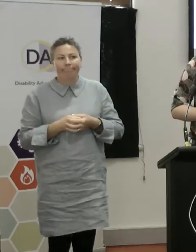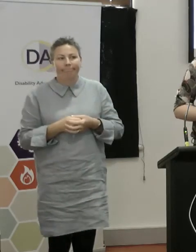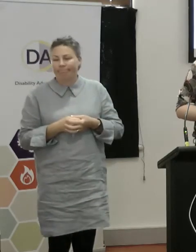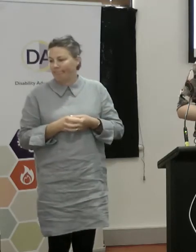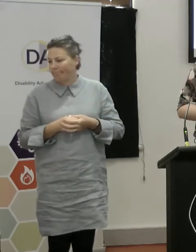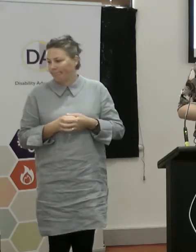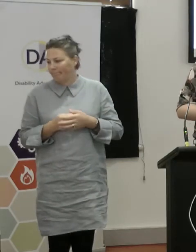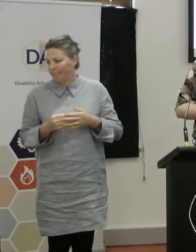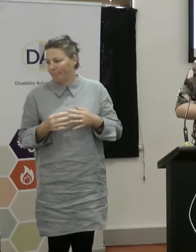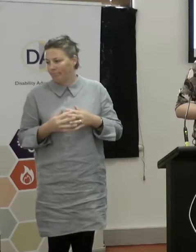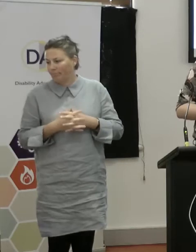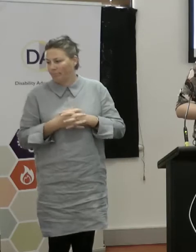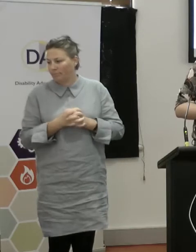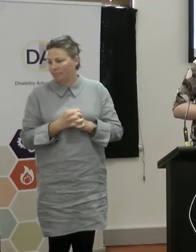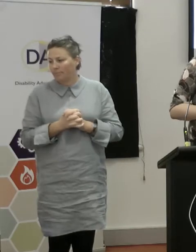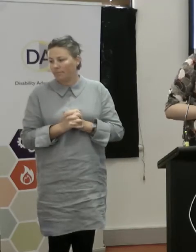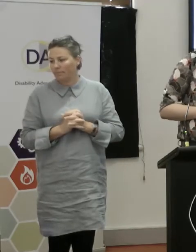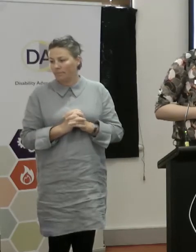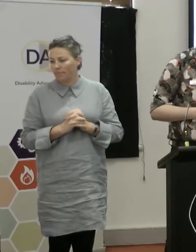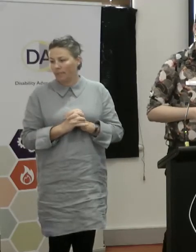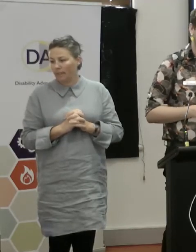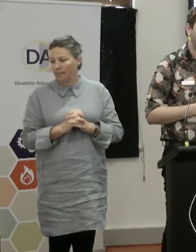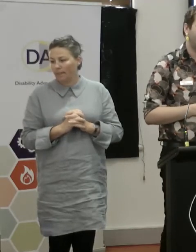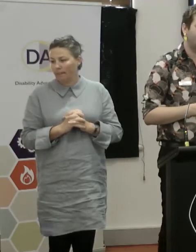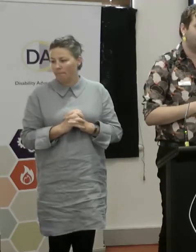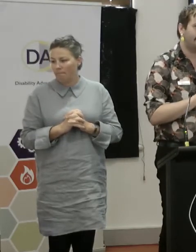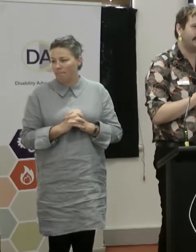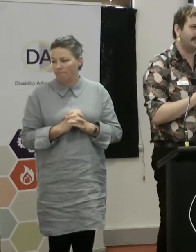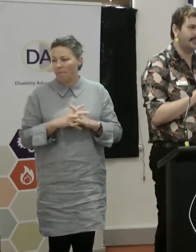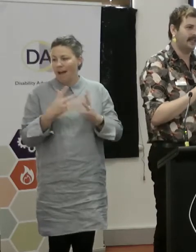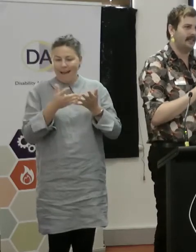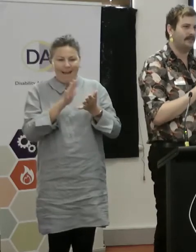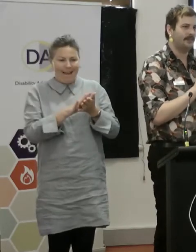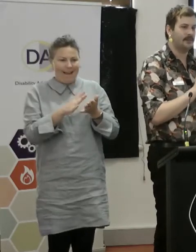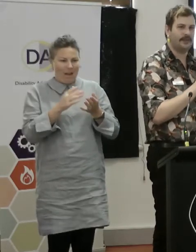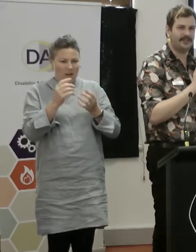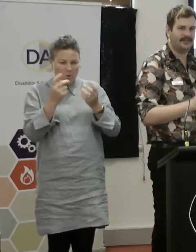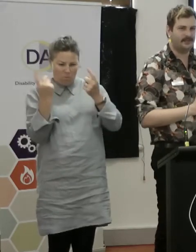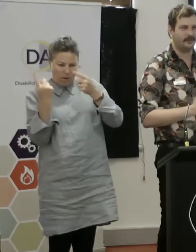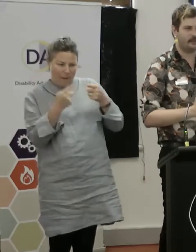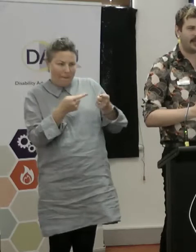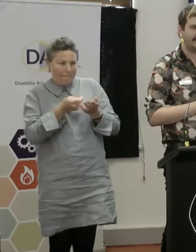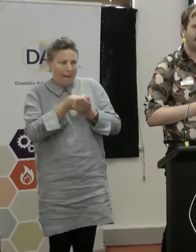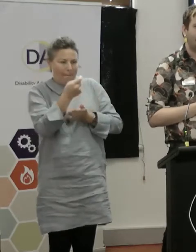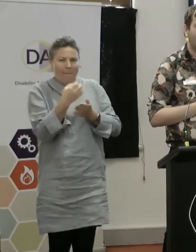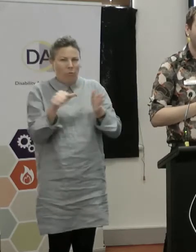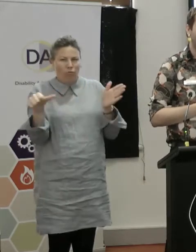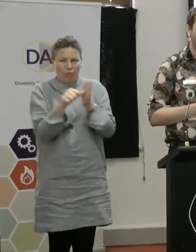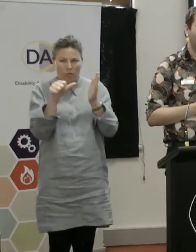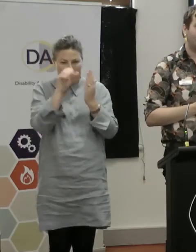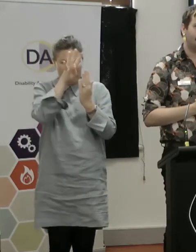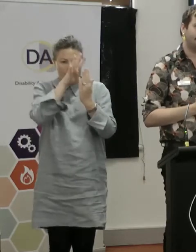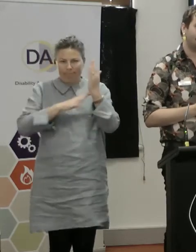Now, the redress payment is worked out in a very strict sort of way,